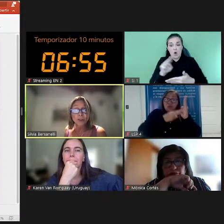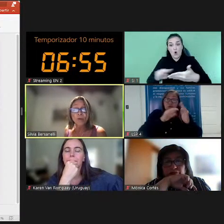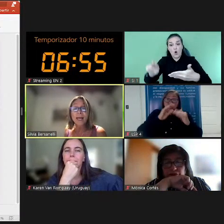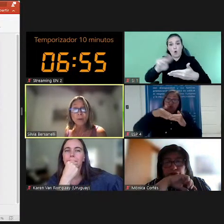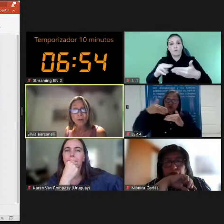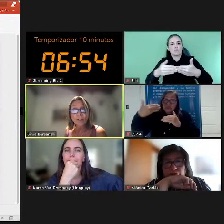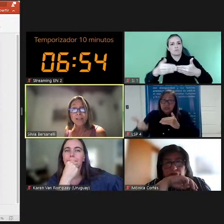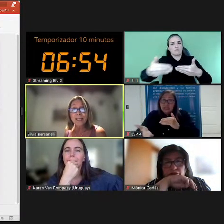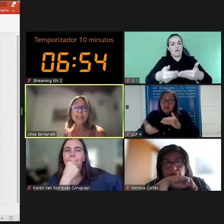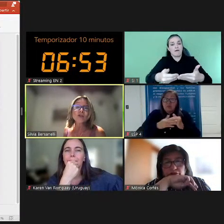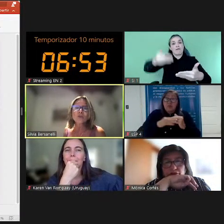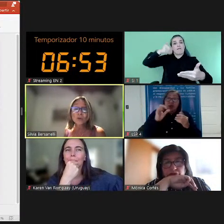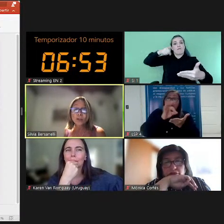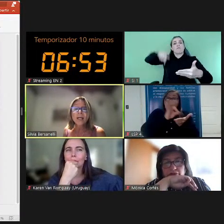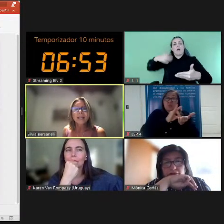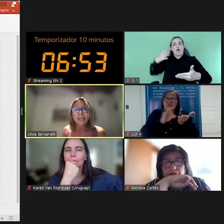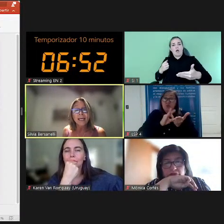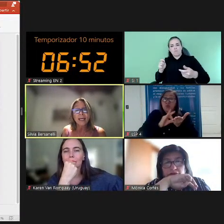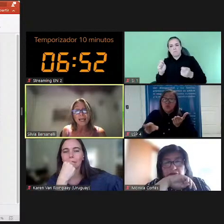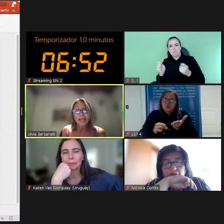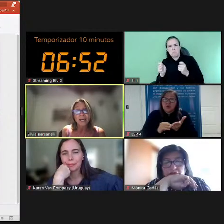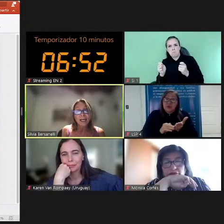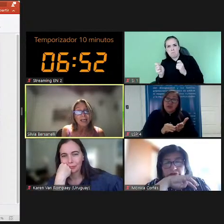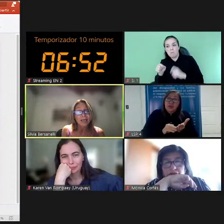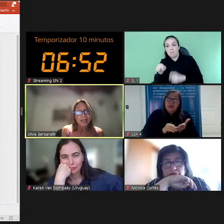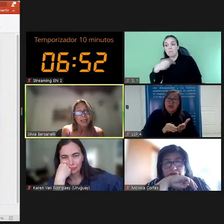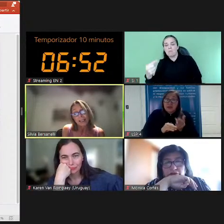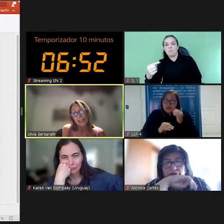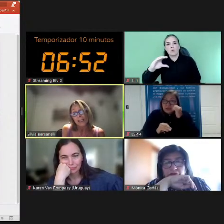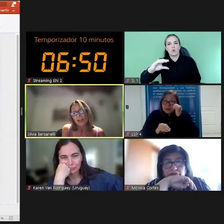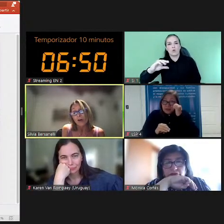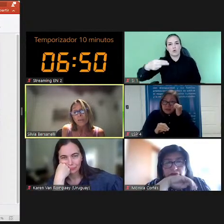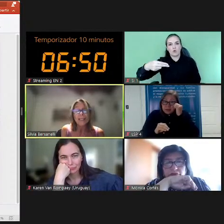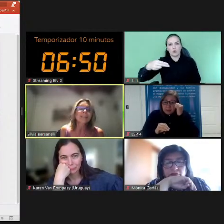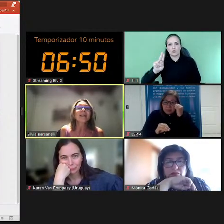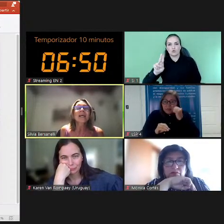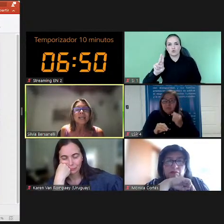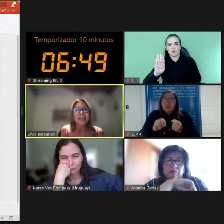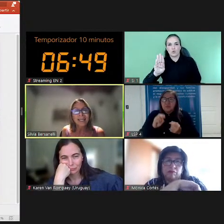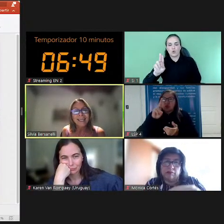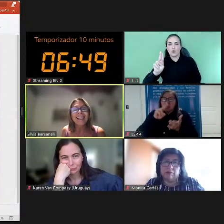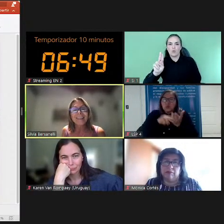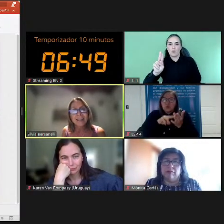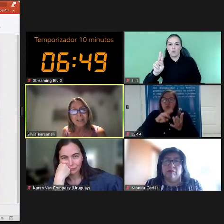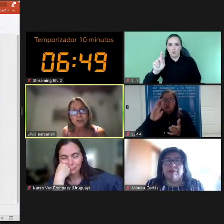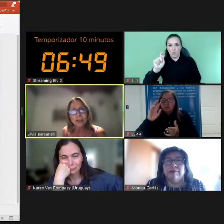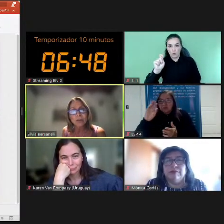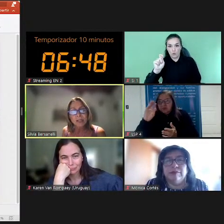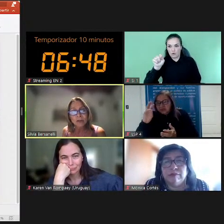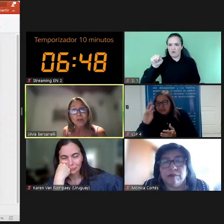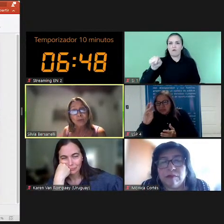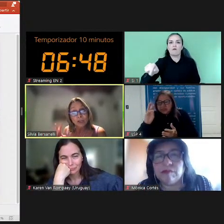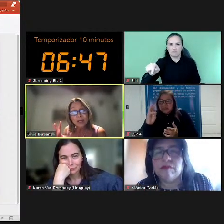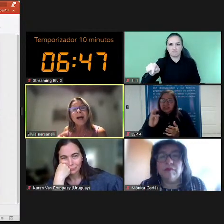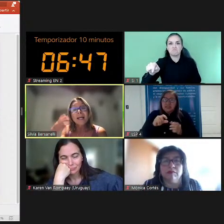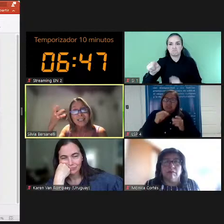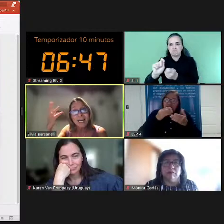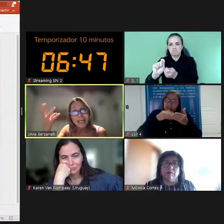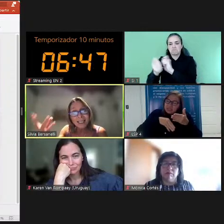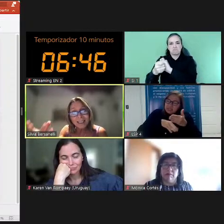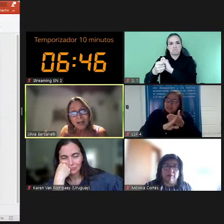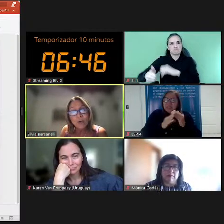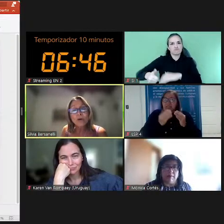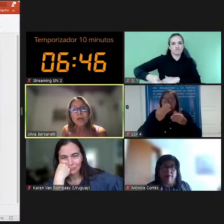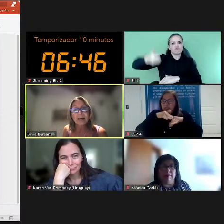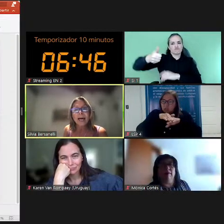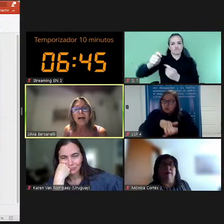convention so then we continue with that good province that in 2006 generates